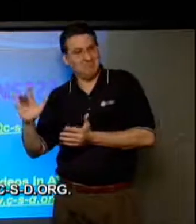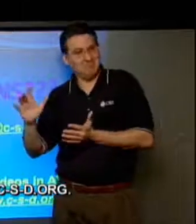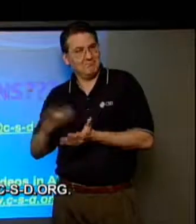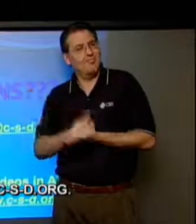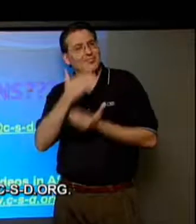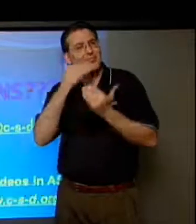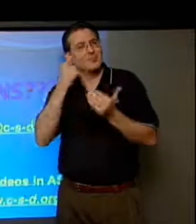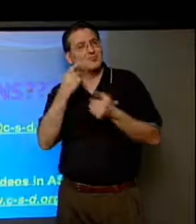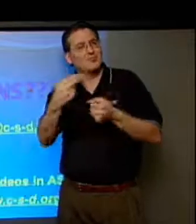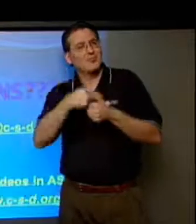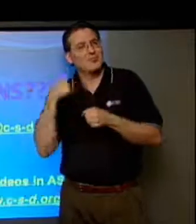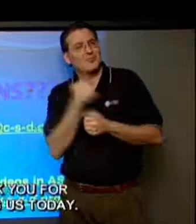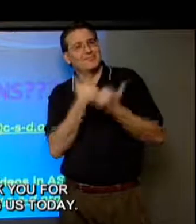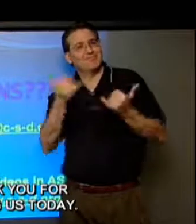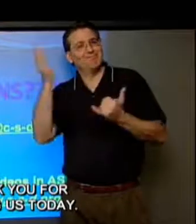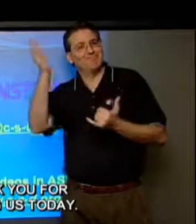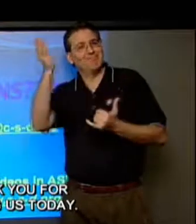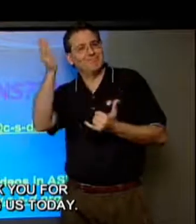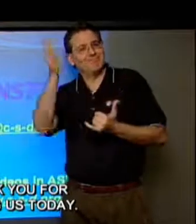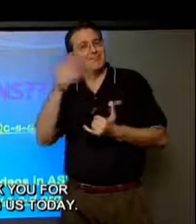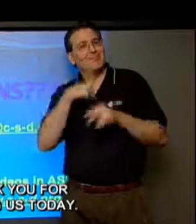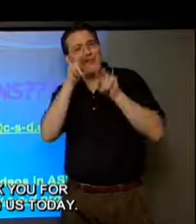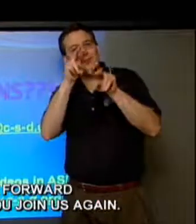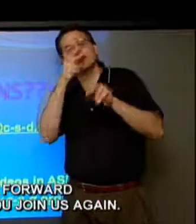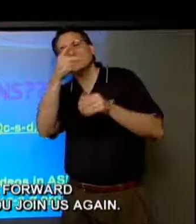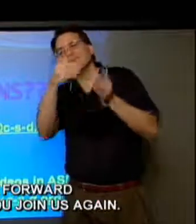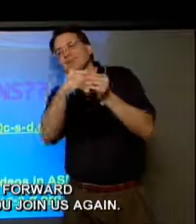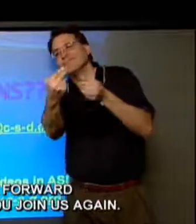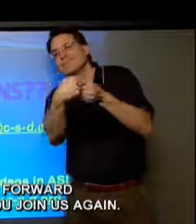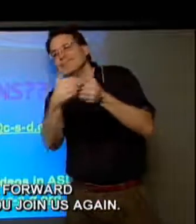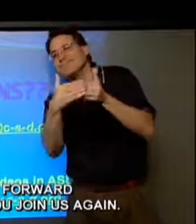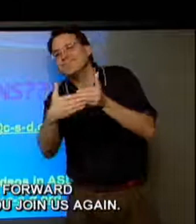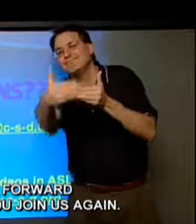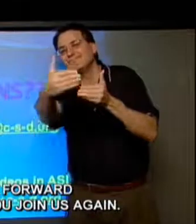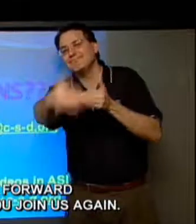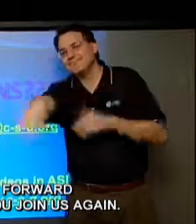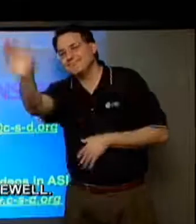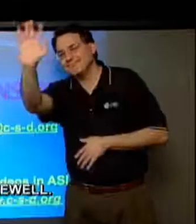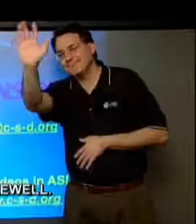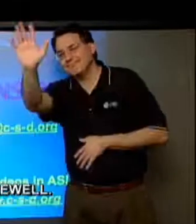www.c-s-d.org. Thank you for joining us today, and I look forward to having you join us again. Farewell.